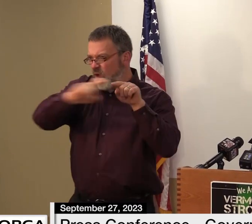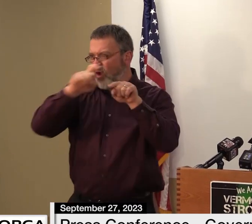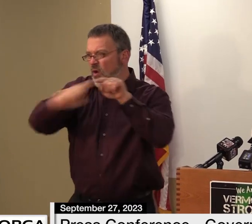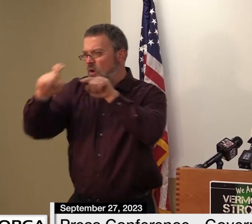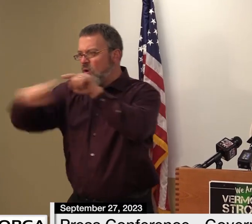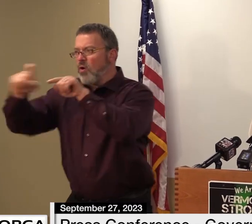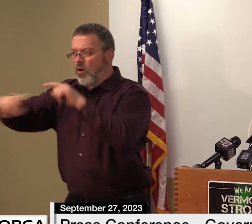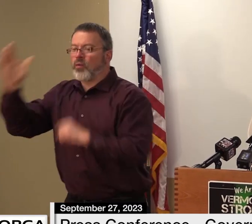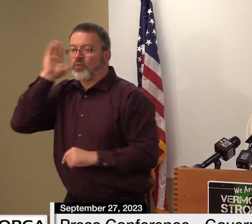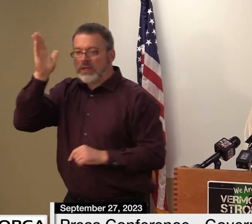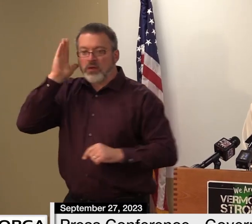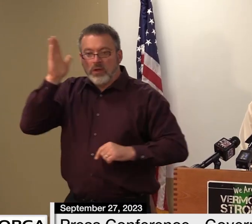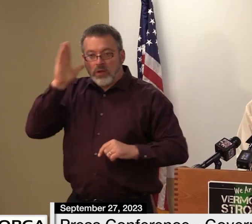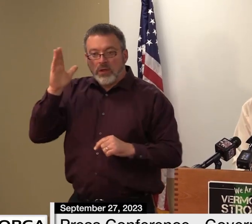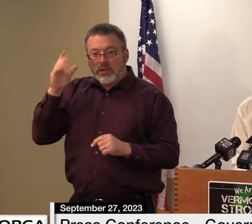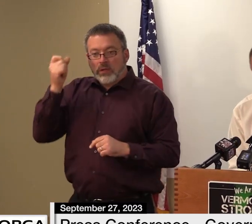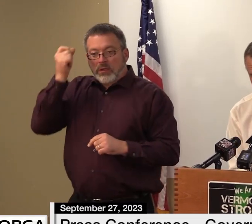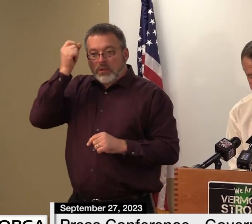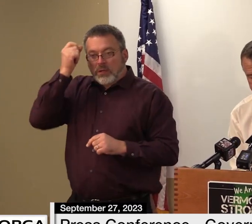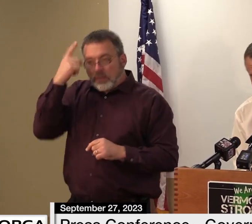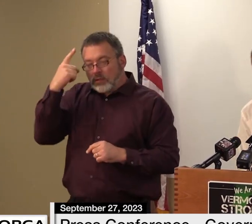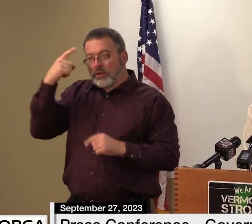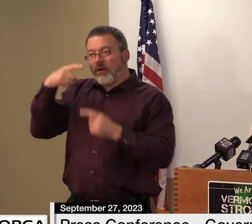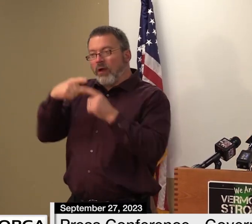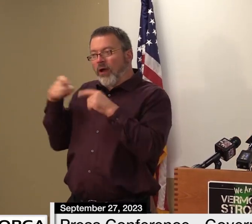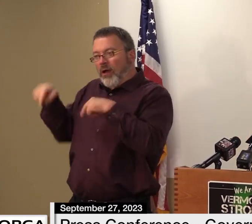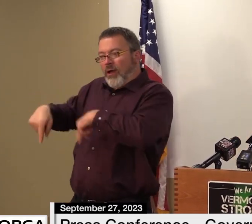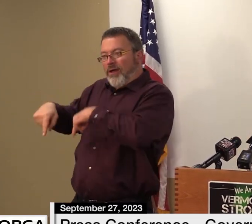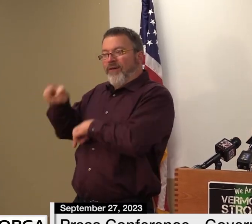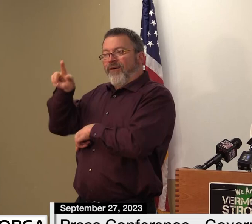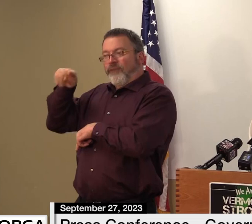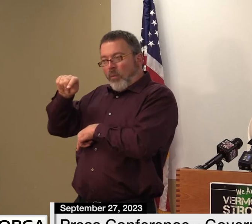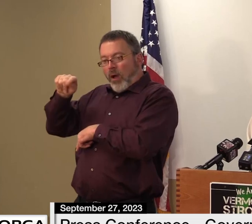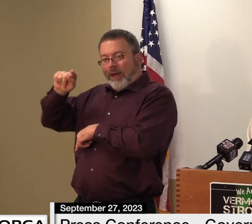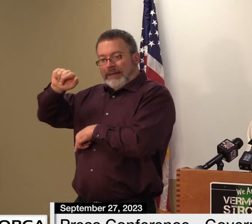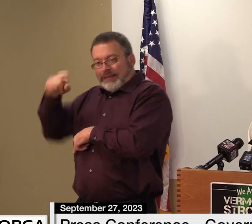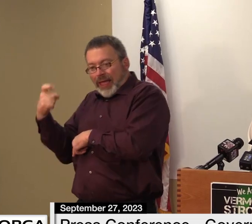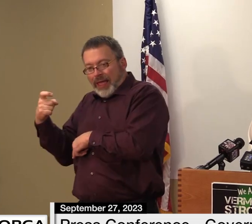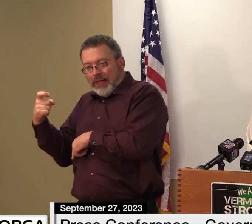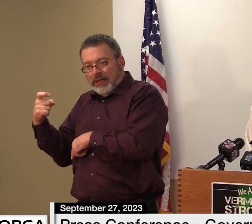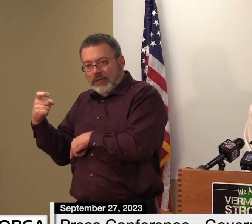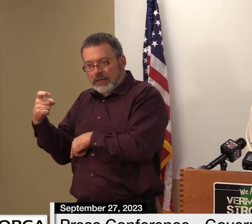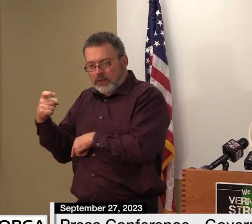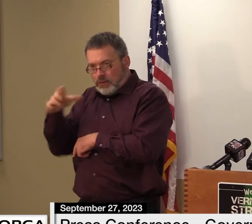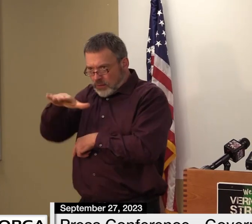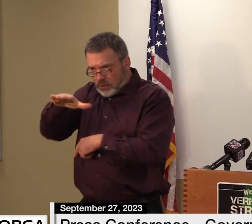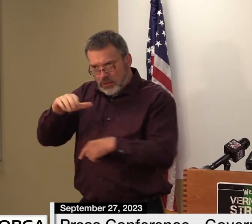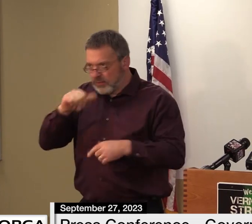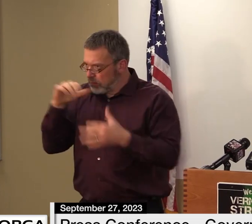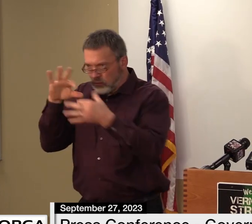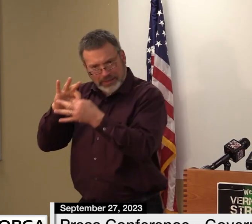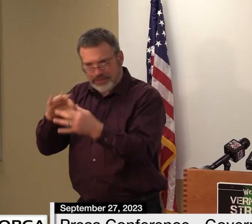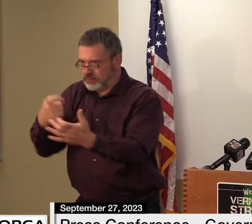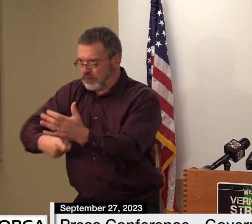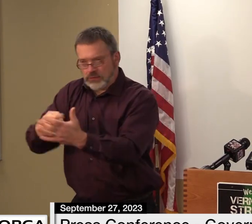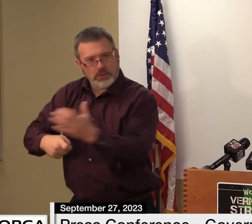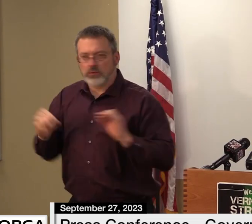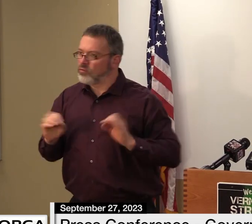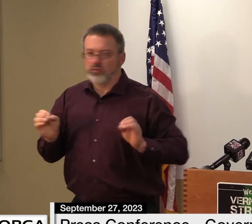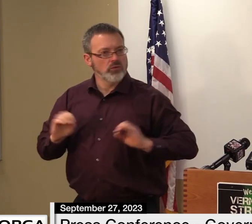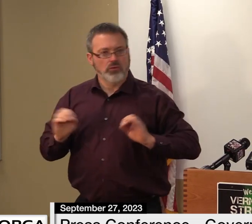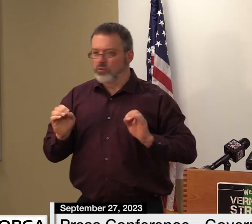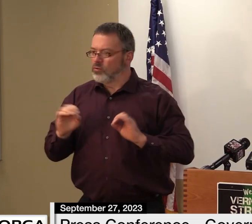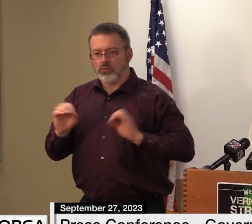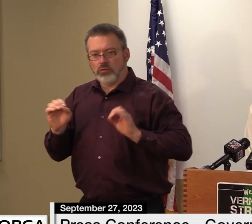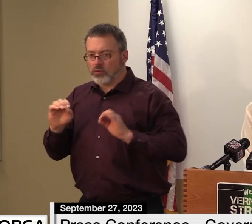from the tax department, but don't worry, they're not calling to talk about taxes. They've stepped up to help